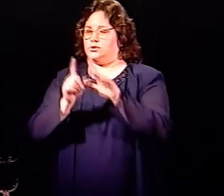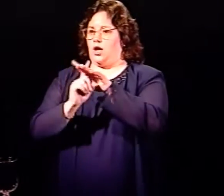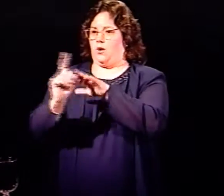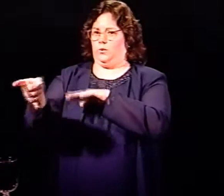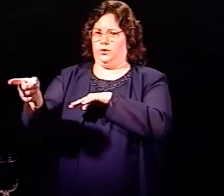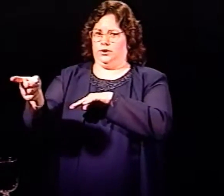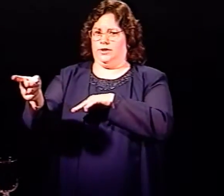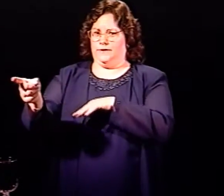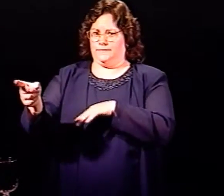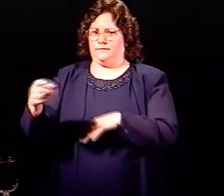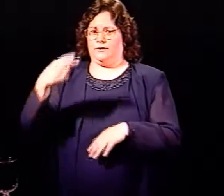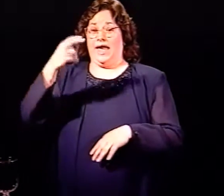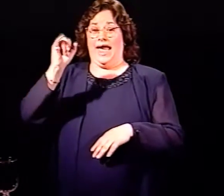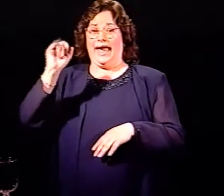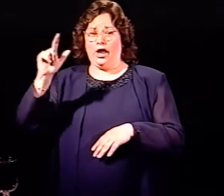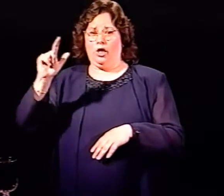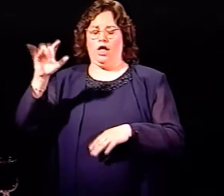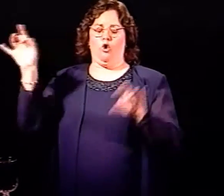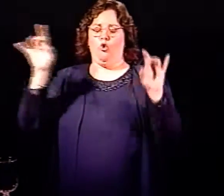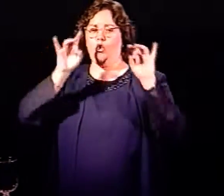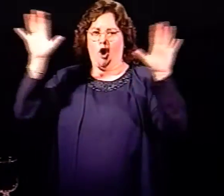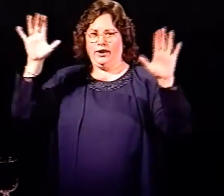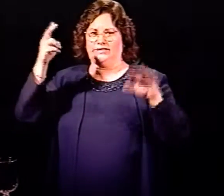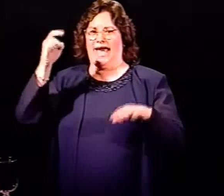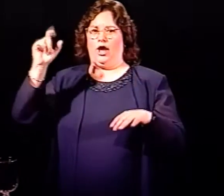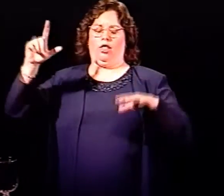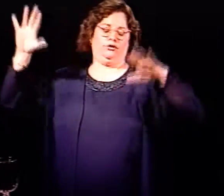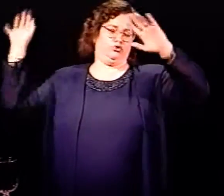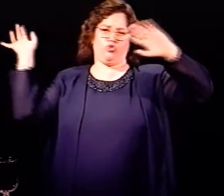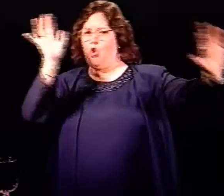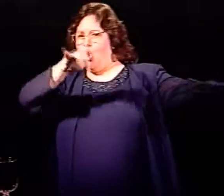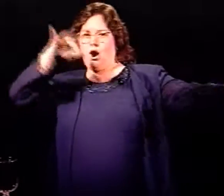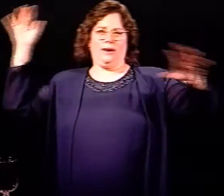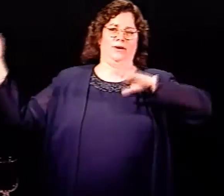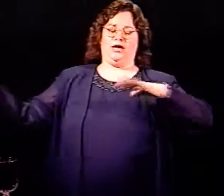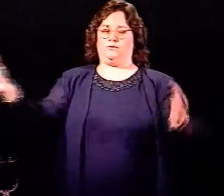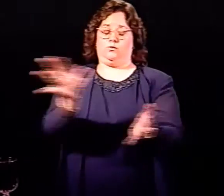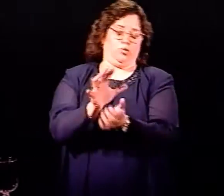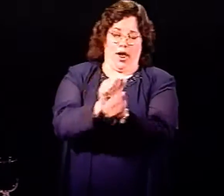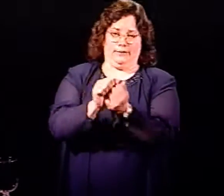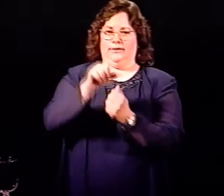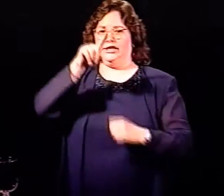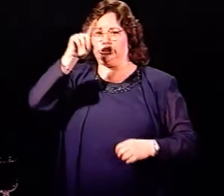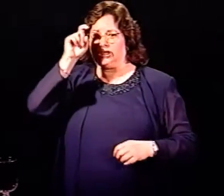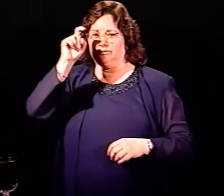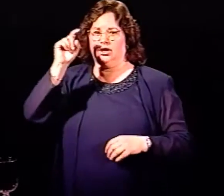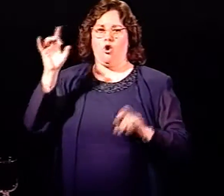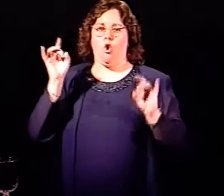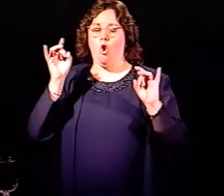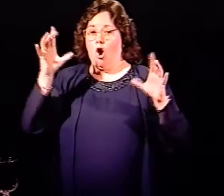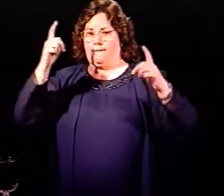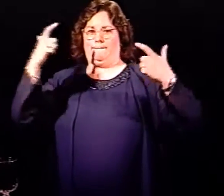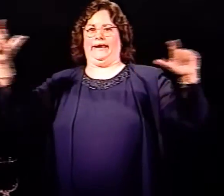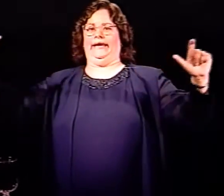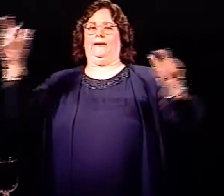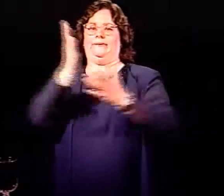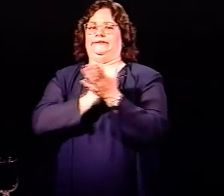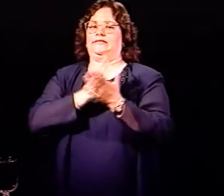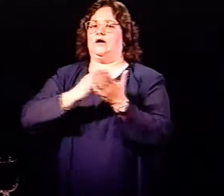go. Hail. A horrendous hailstorm swept across Egypt. Enormous pieces of ice with